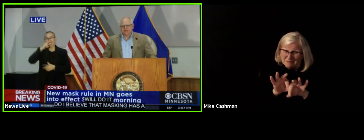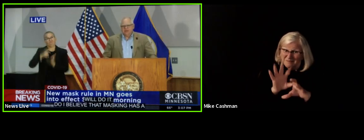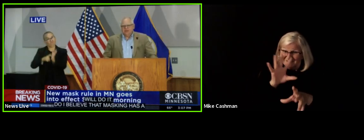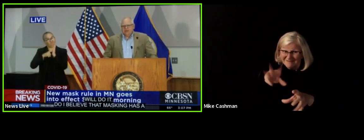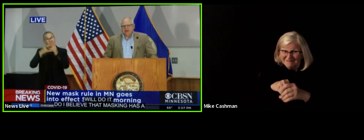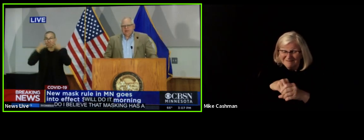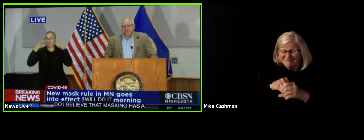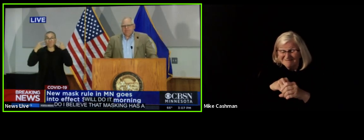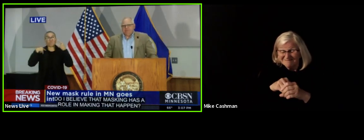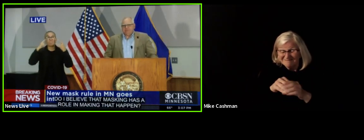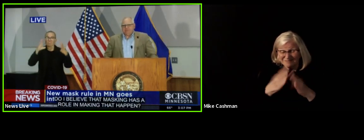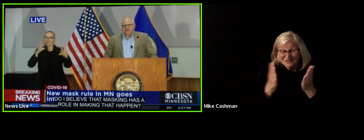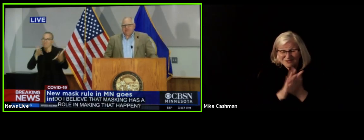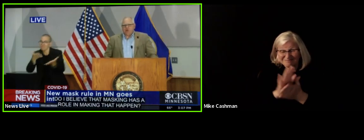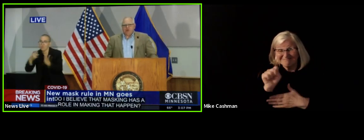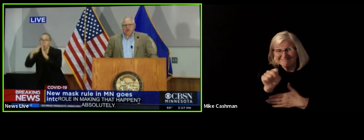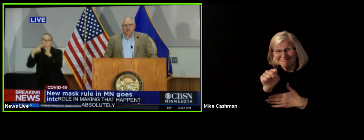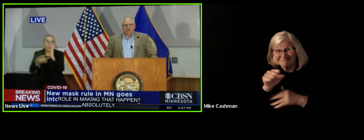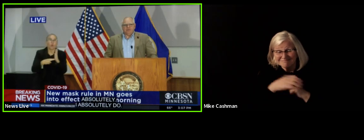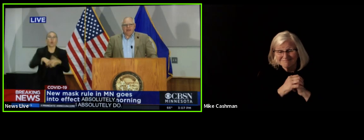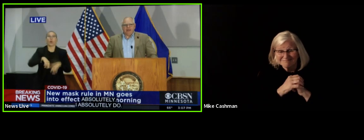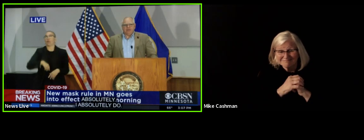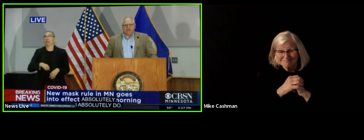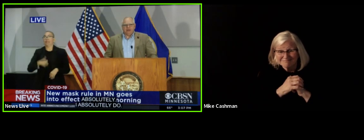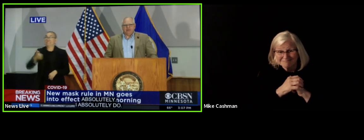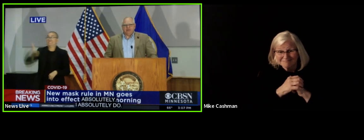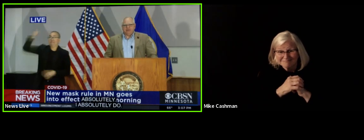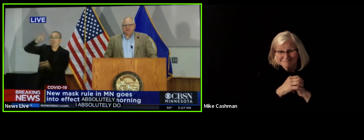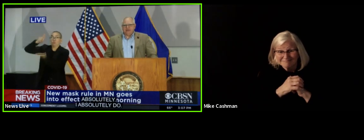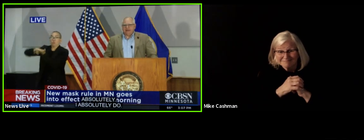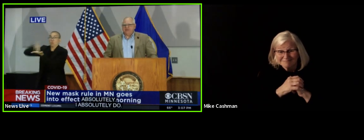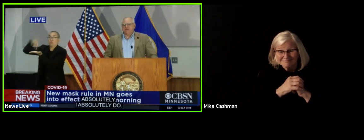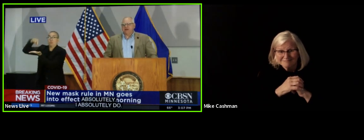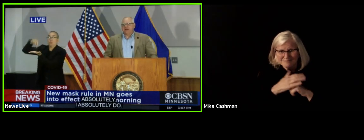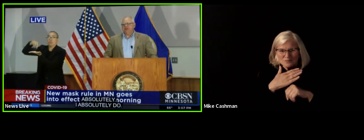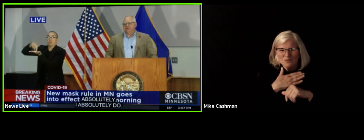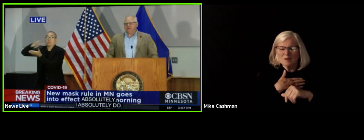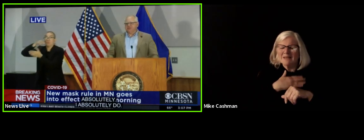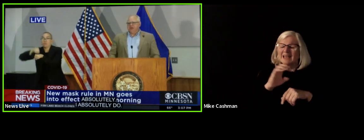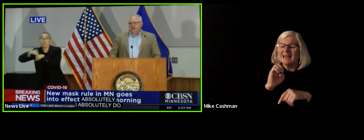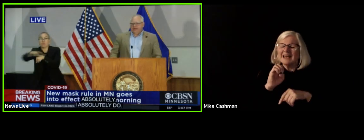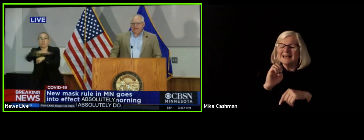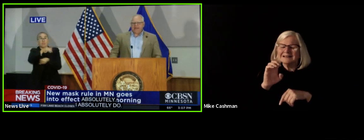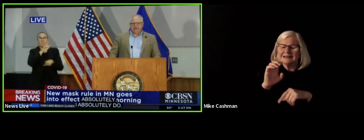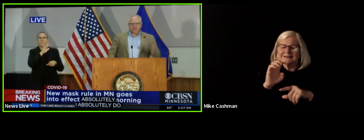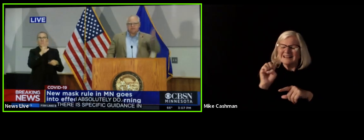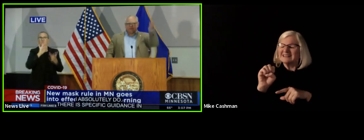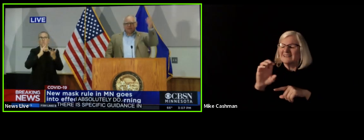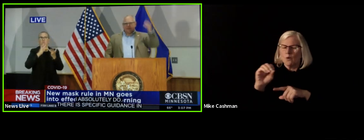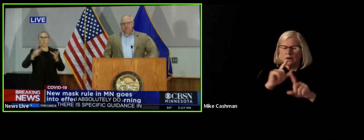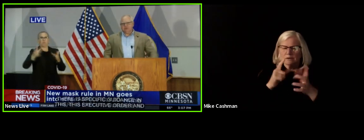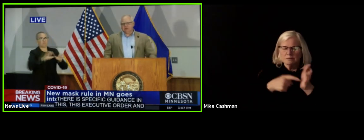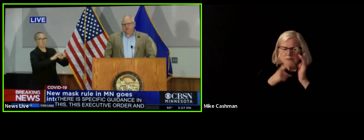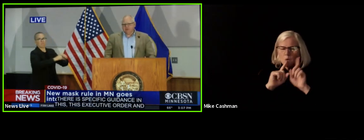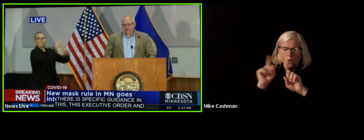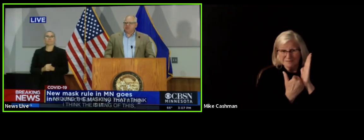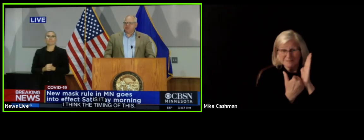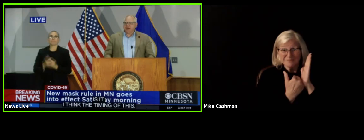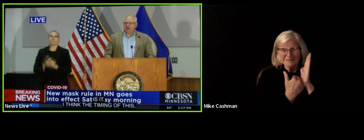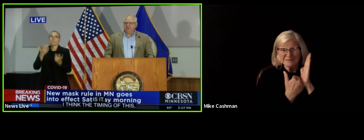this this executive order and around this masking that I think that's it. And I think the timing of this, again, as